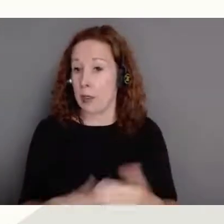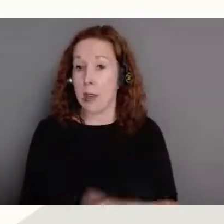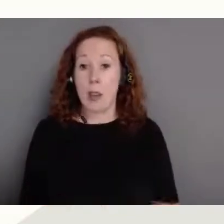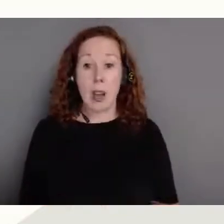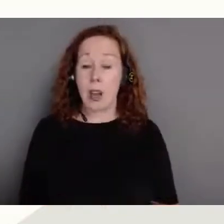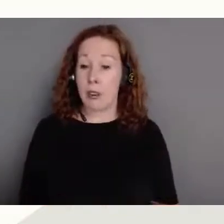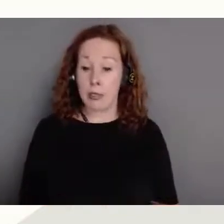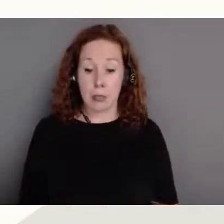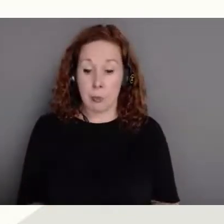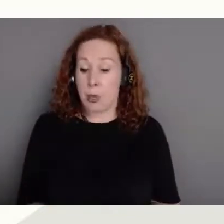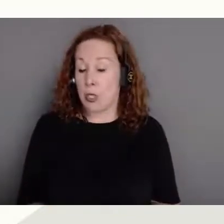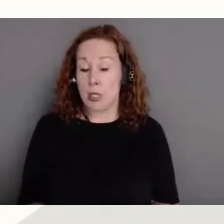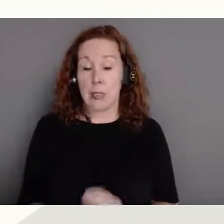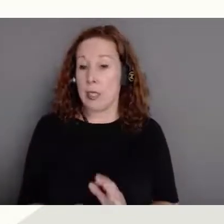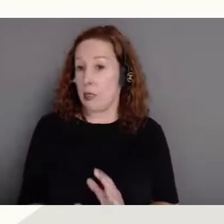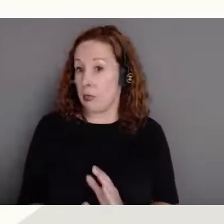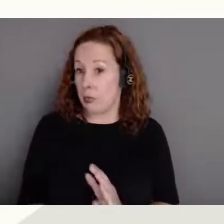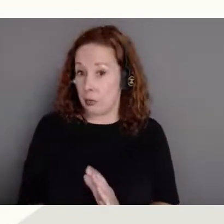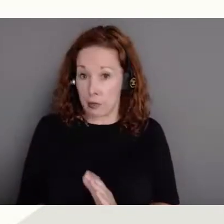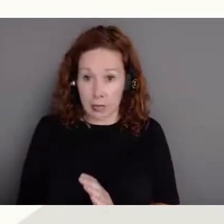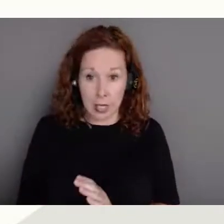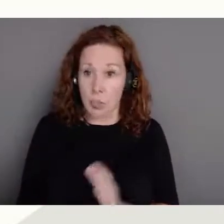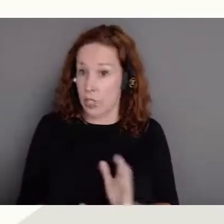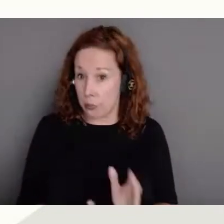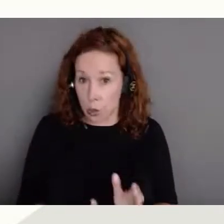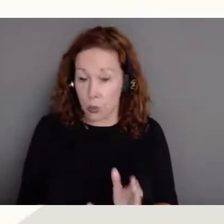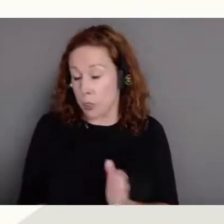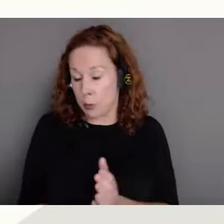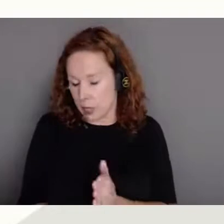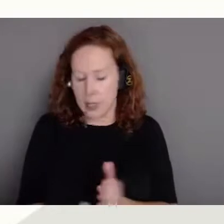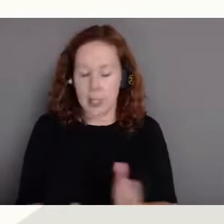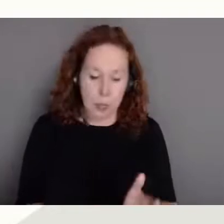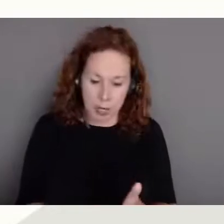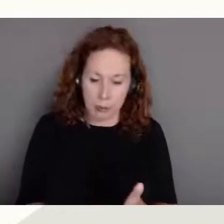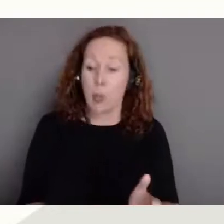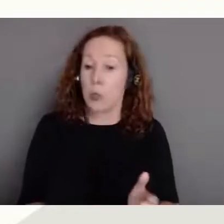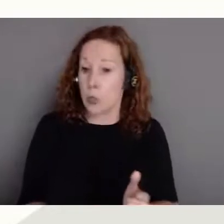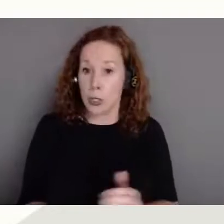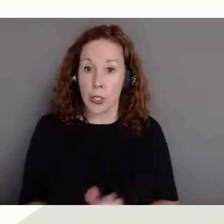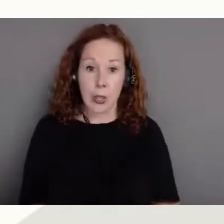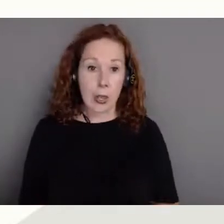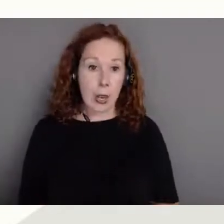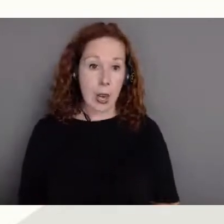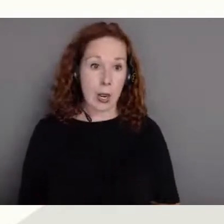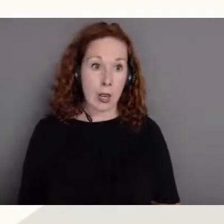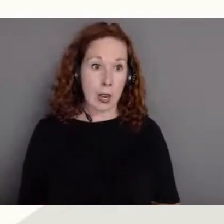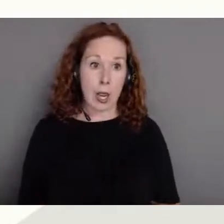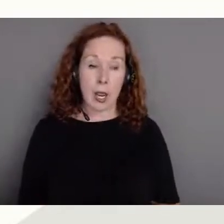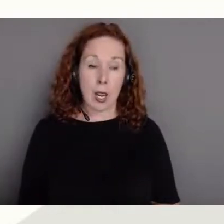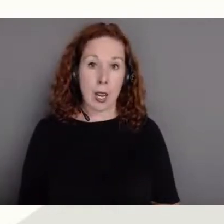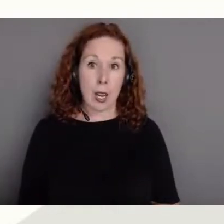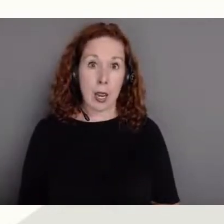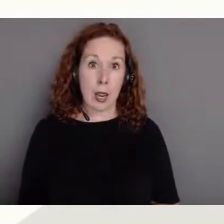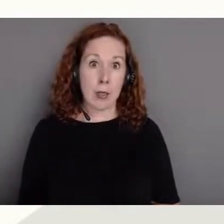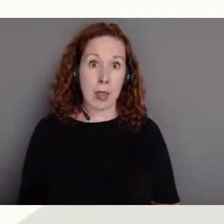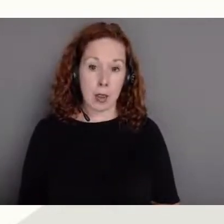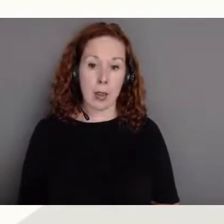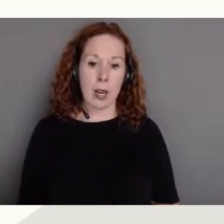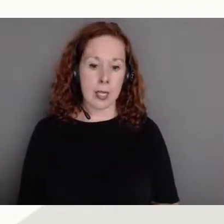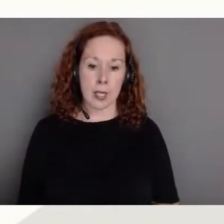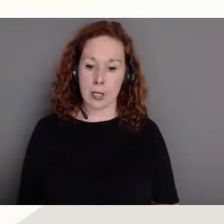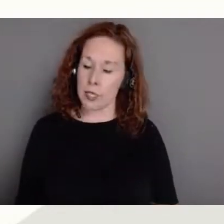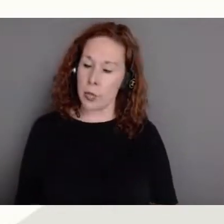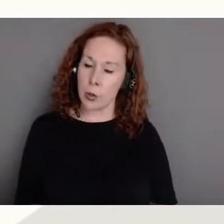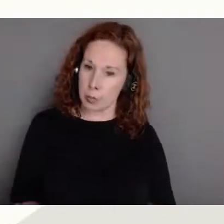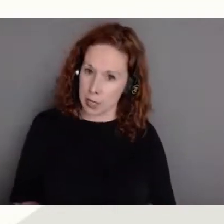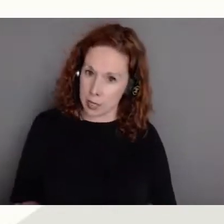back then, of immersed in deaf language, deaf culture, American Sign Language, deaf culture. Uh, Mhm. and then